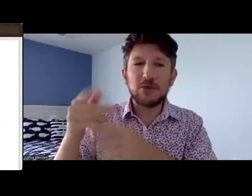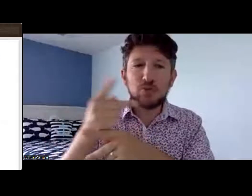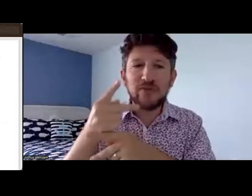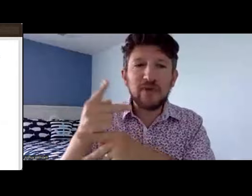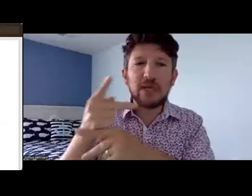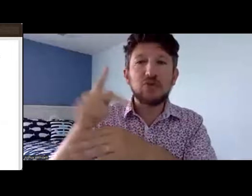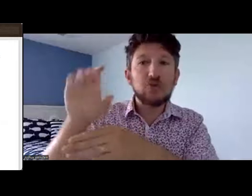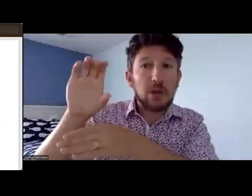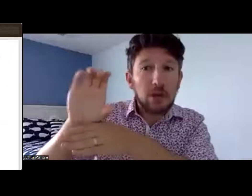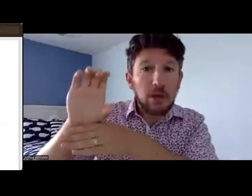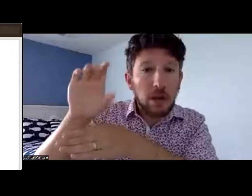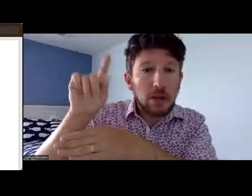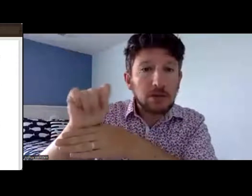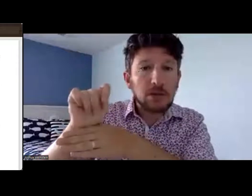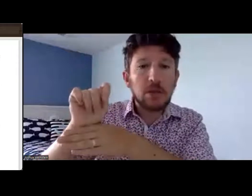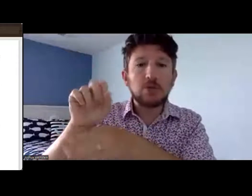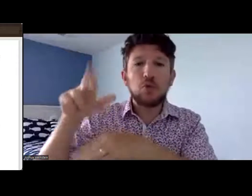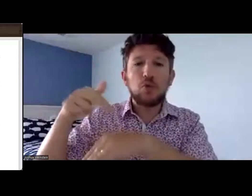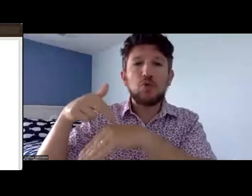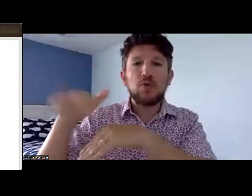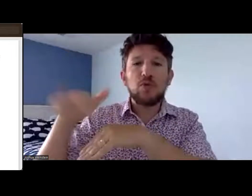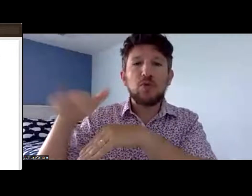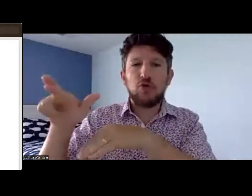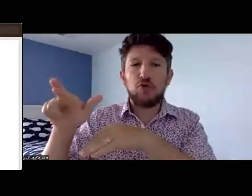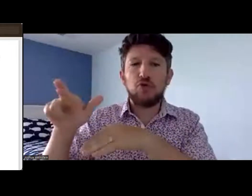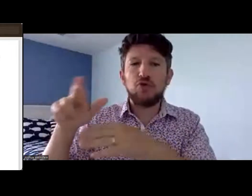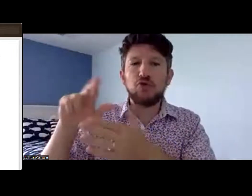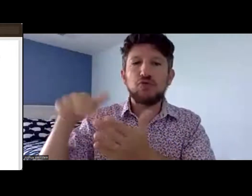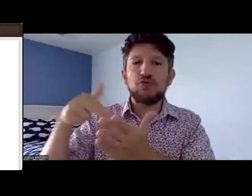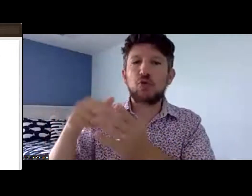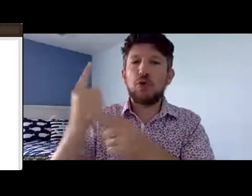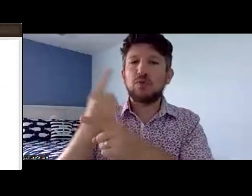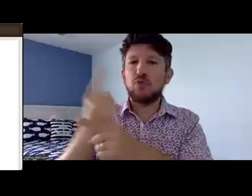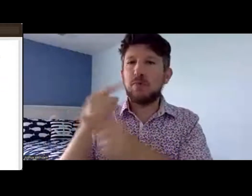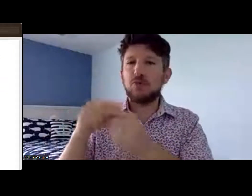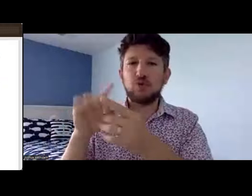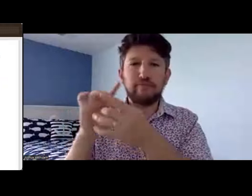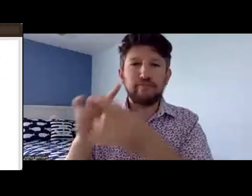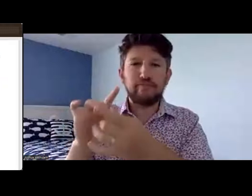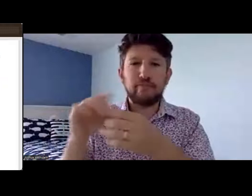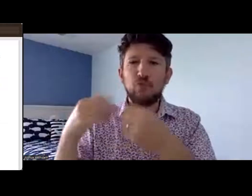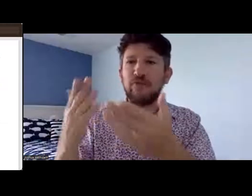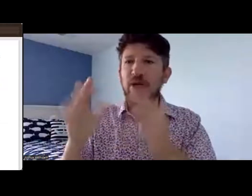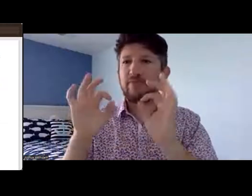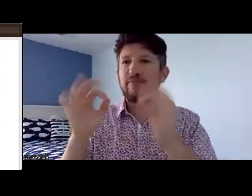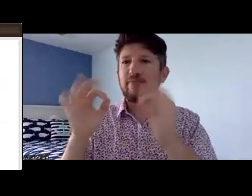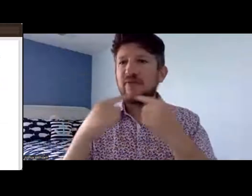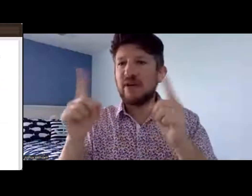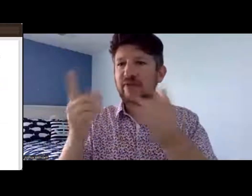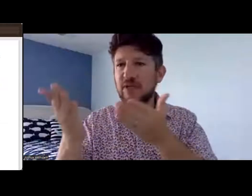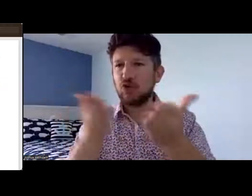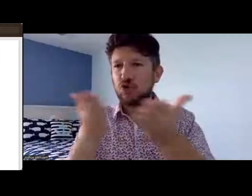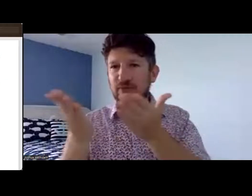has been used by other professional organizations, consultants.